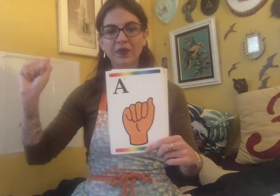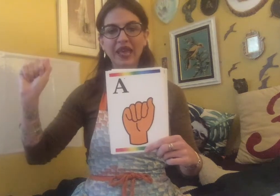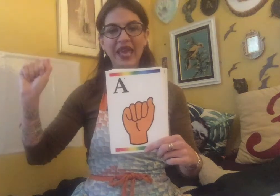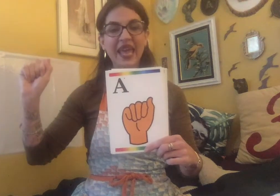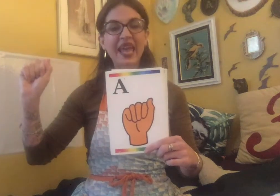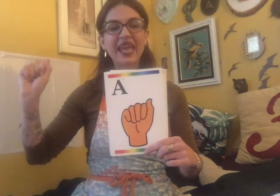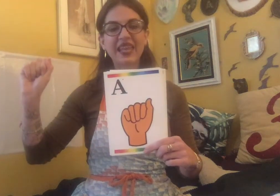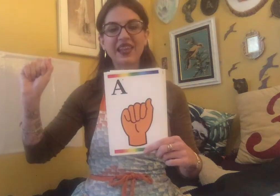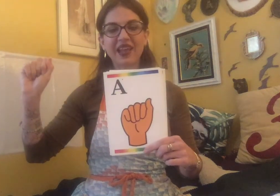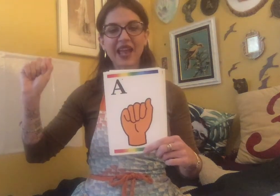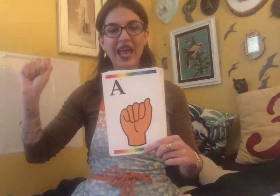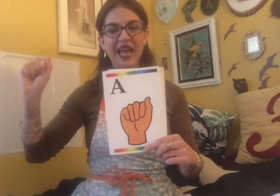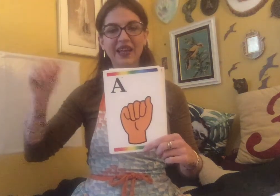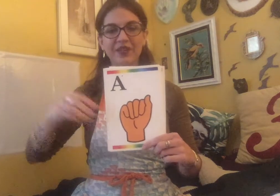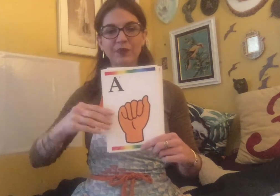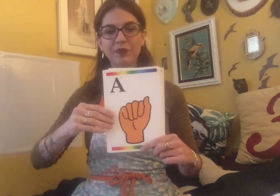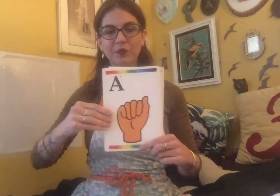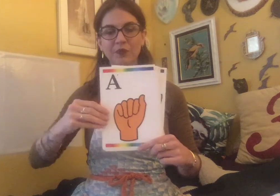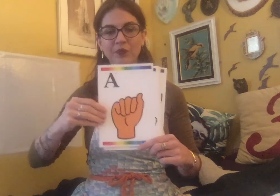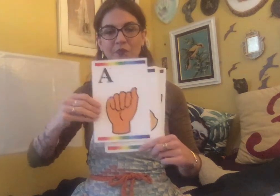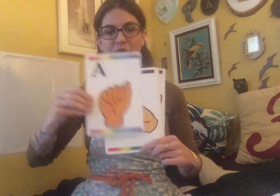A, F,